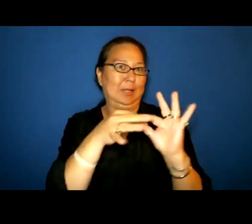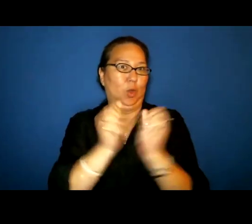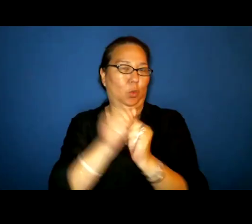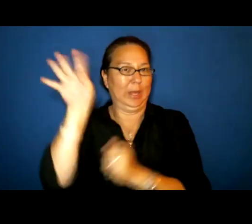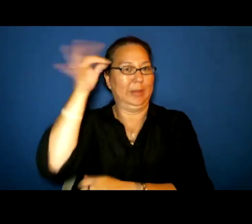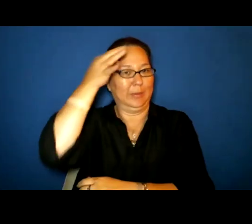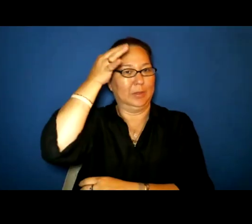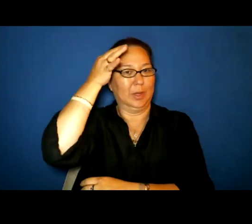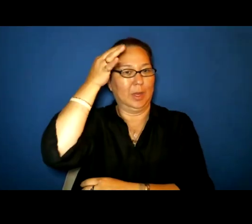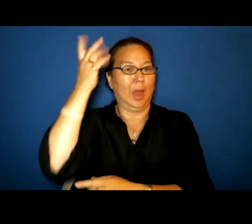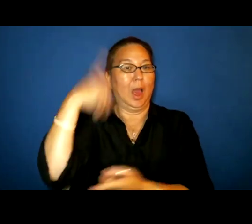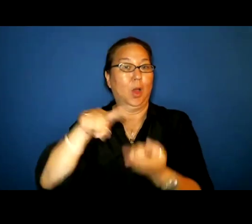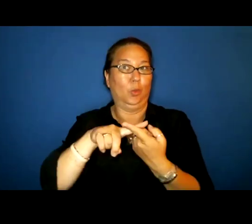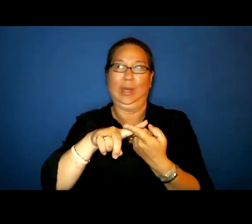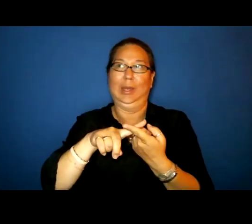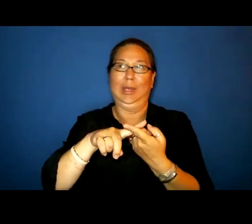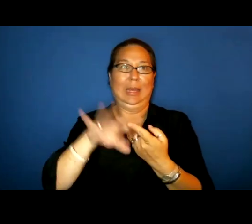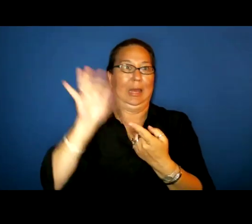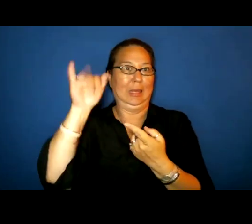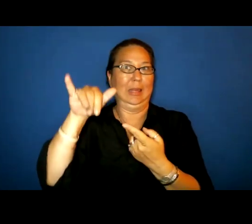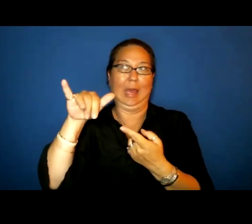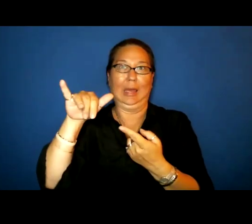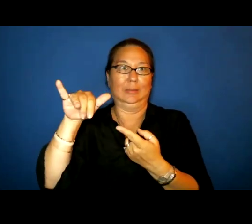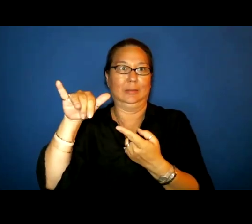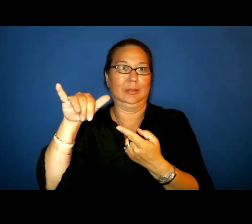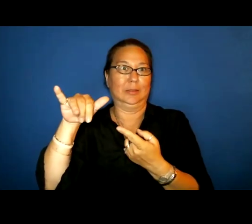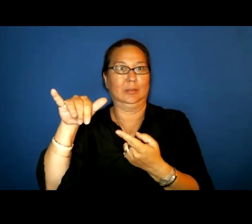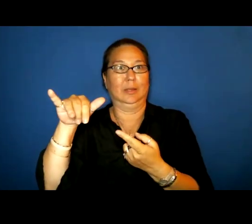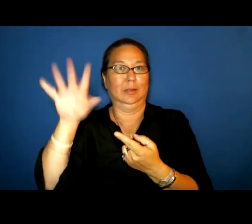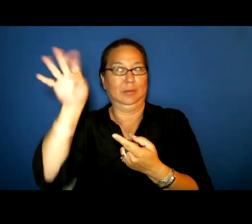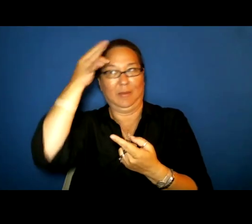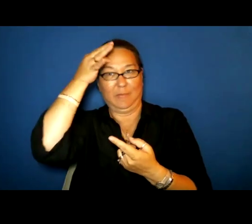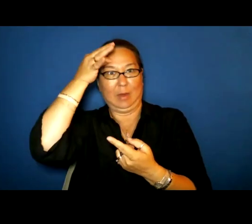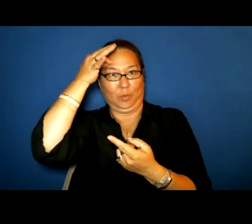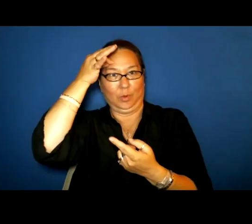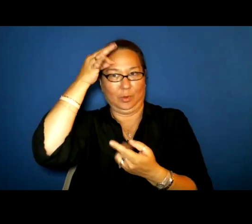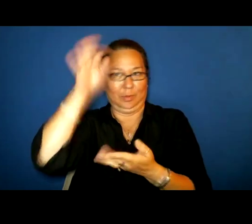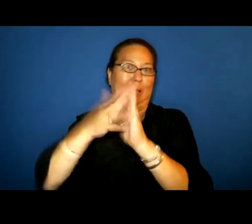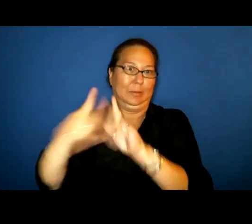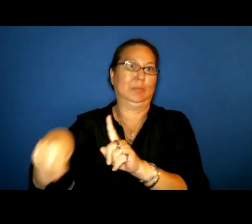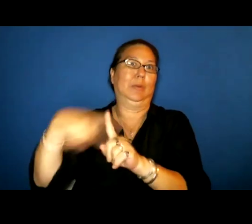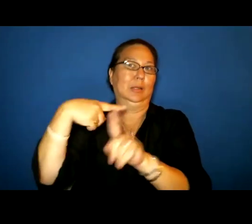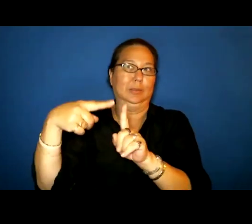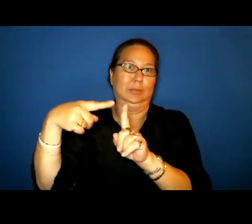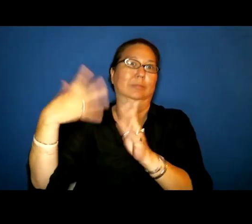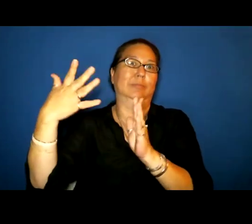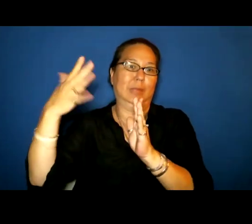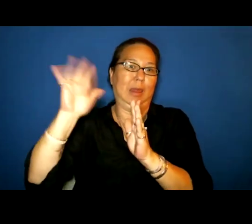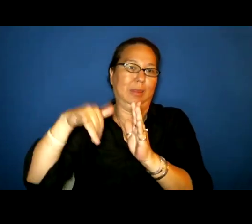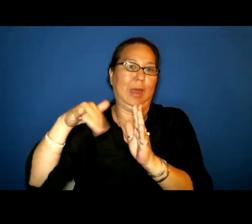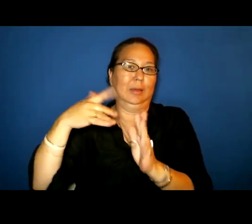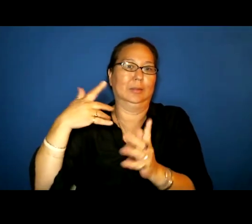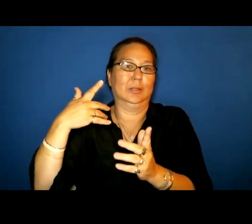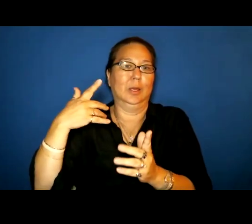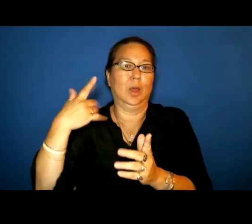some point, and when that swing happens, we've done so much work to increase the number of our bilingual staff that we don't want to